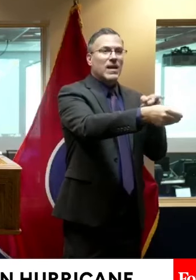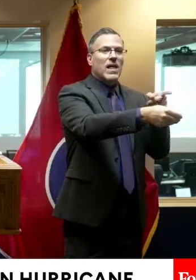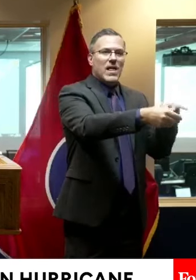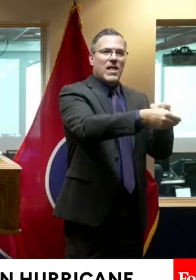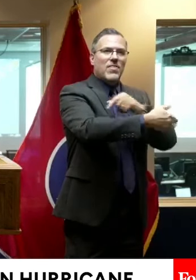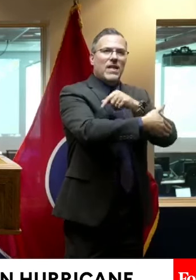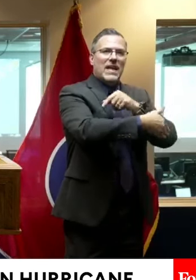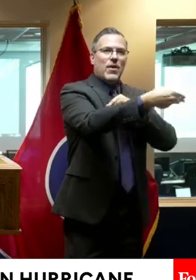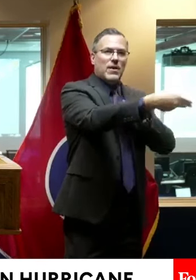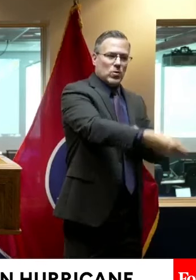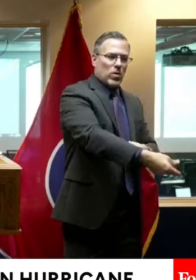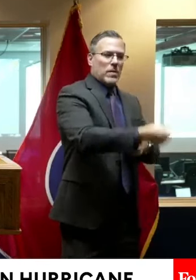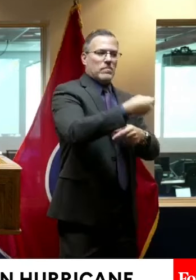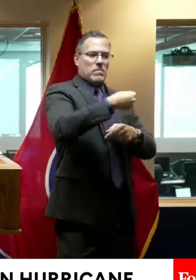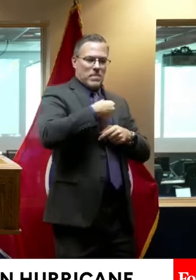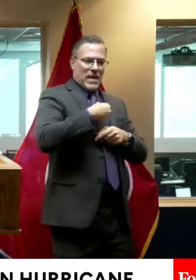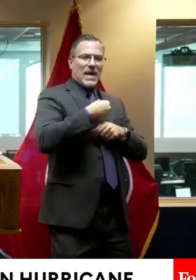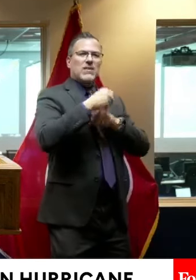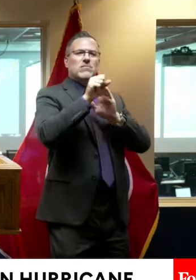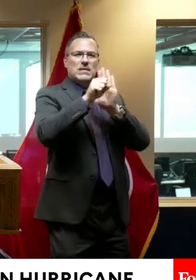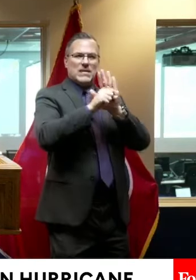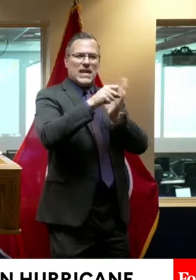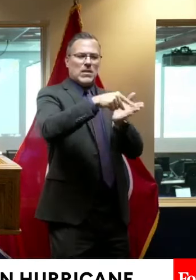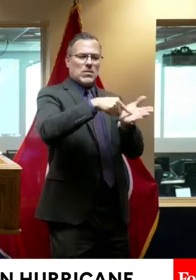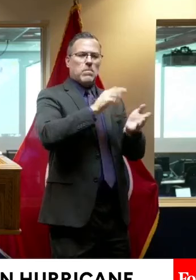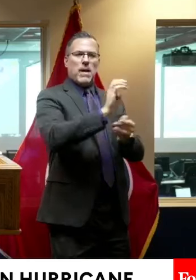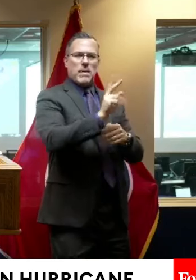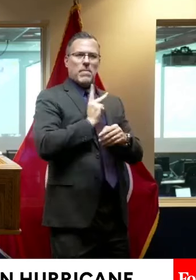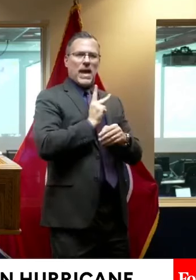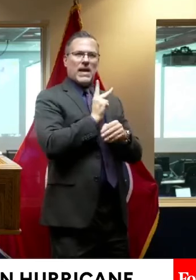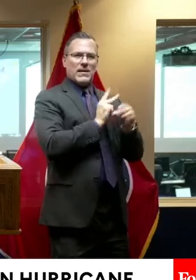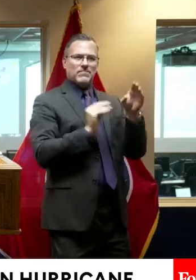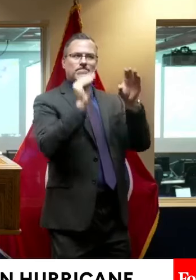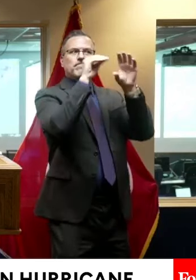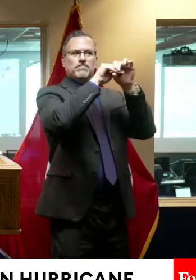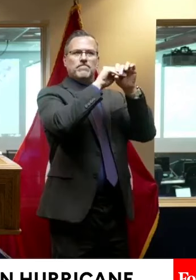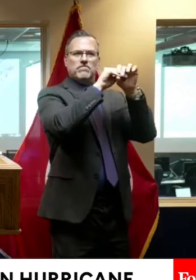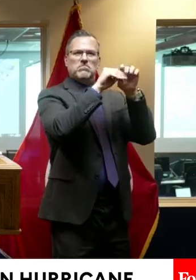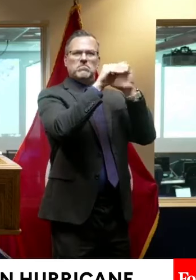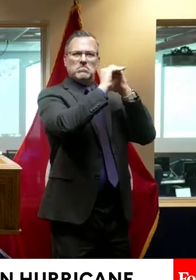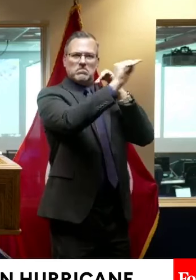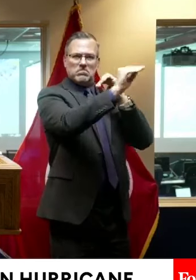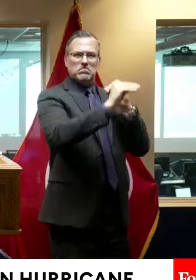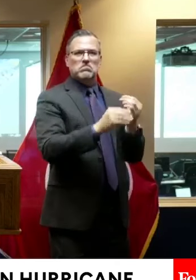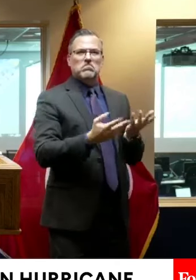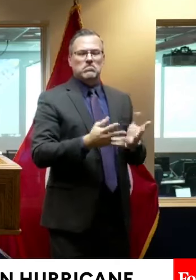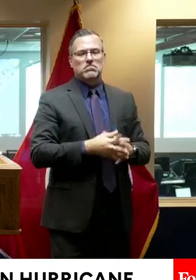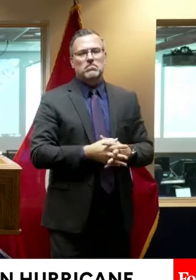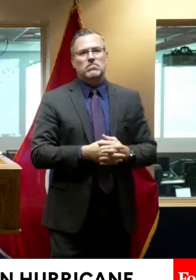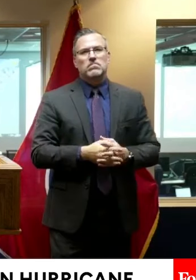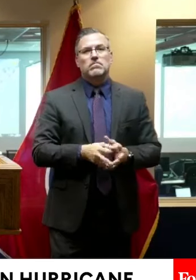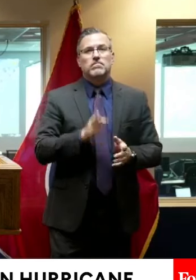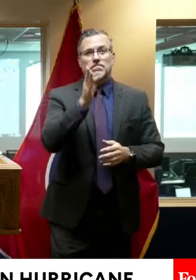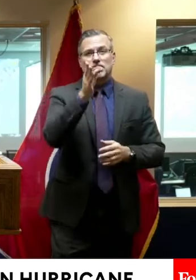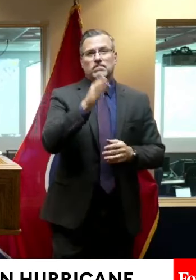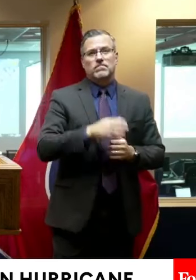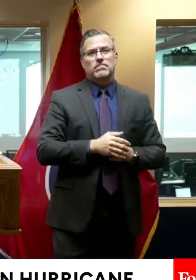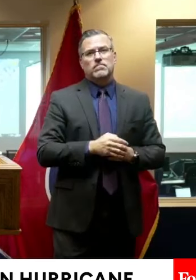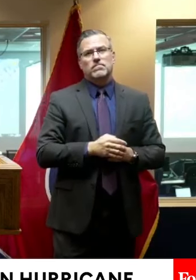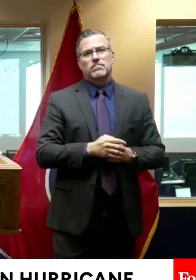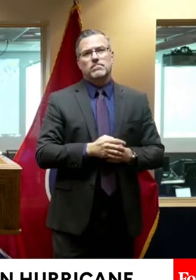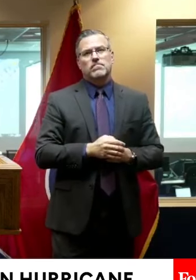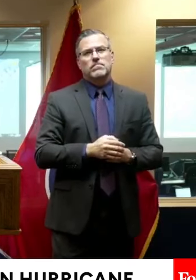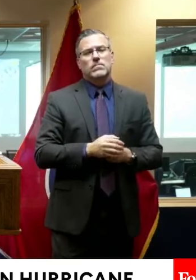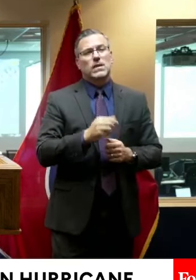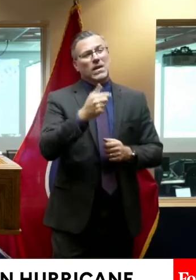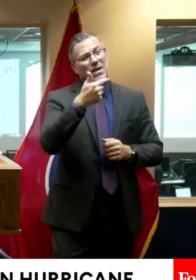unsure, so that'll be part of the calculus of those programs when and if they get funded. And providing those grants,